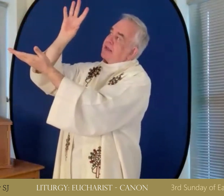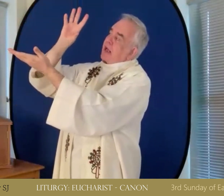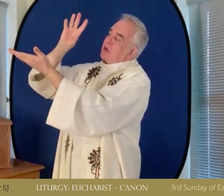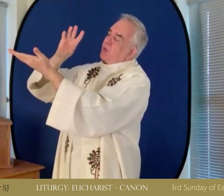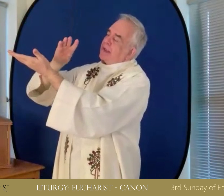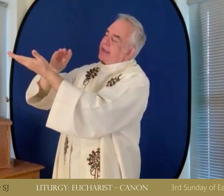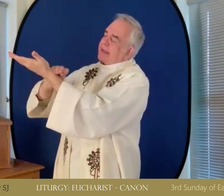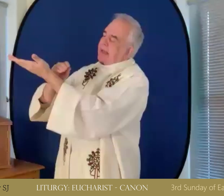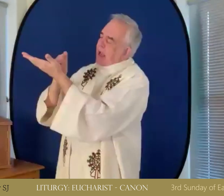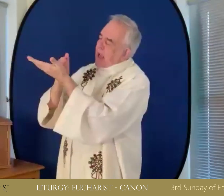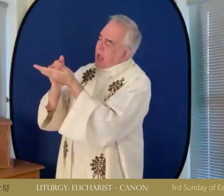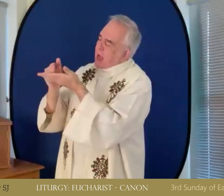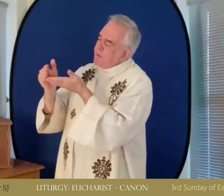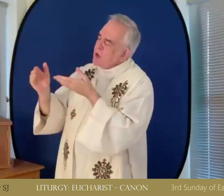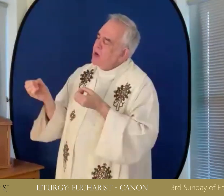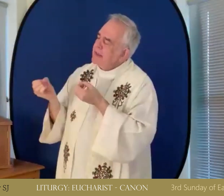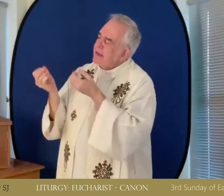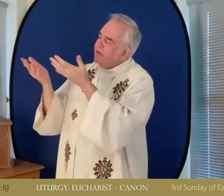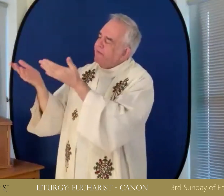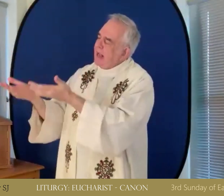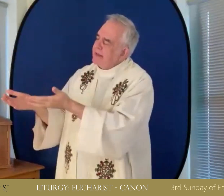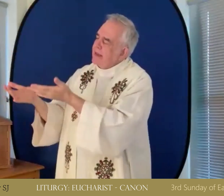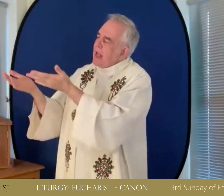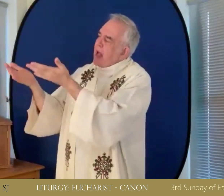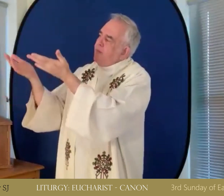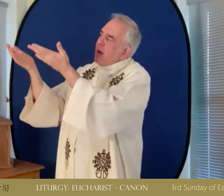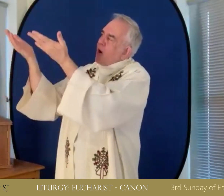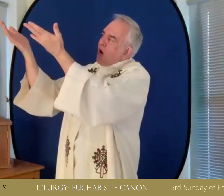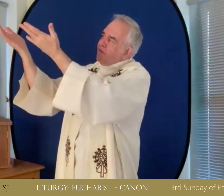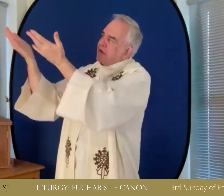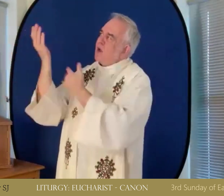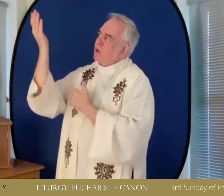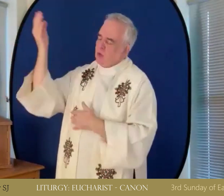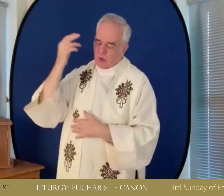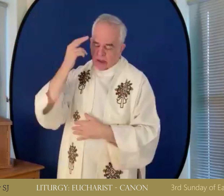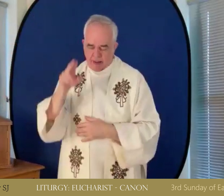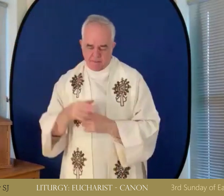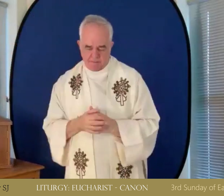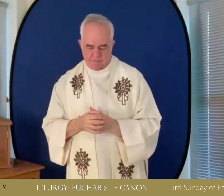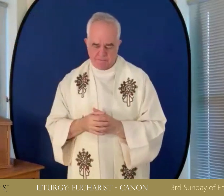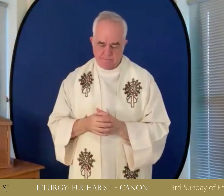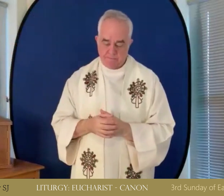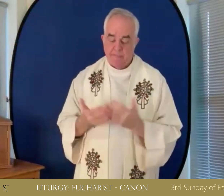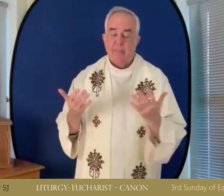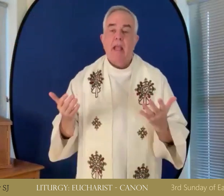sun to its setting, a pure sacrifice may be offered to your name.